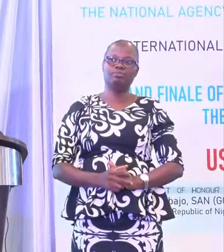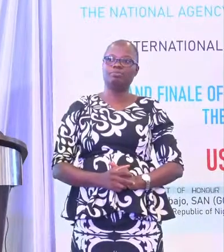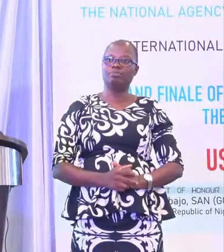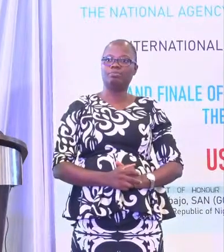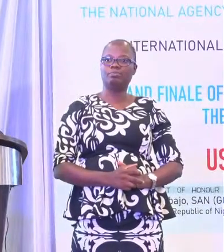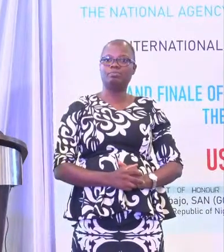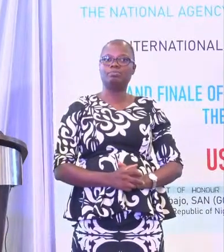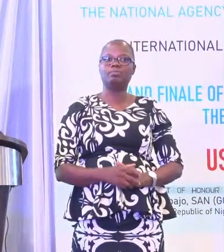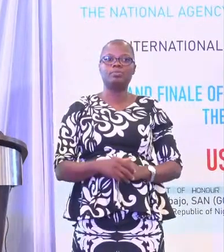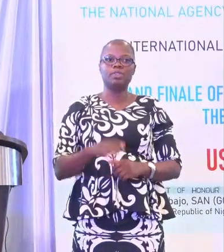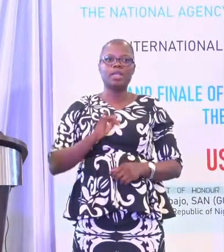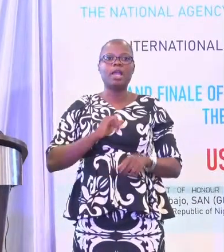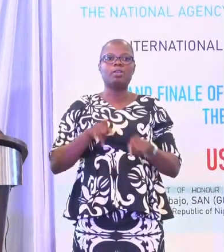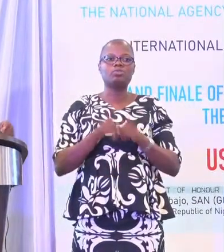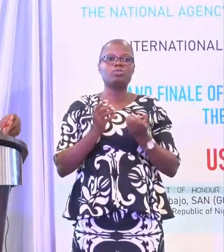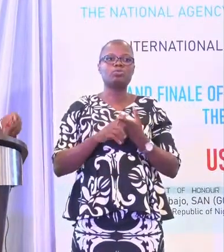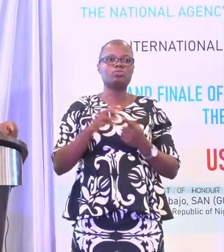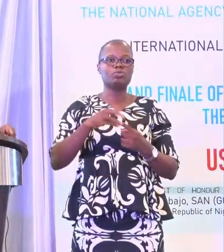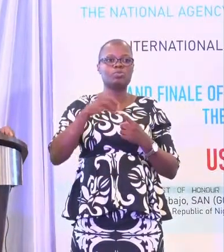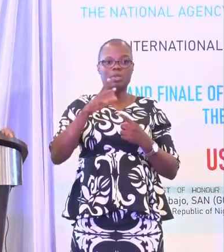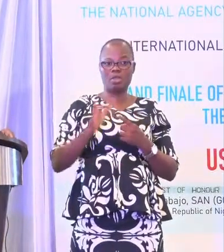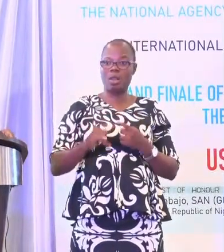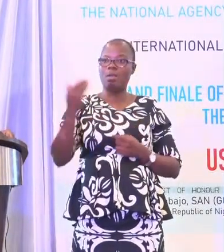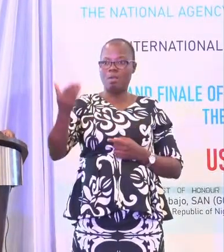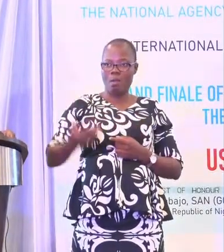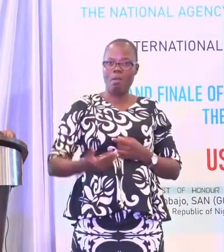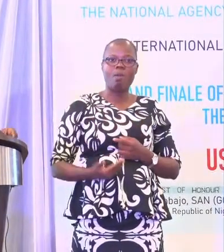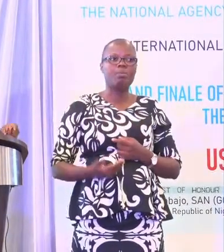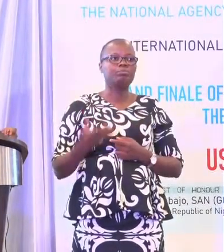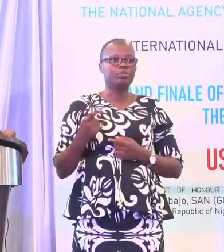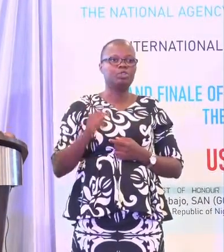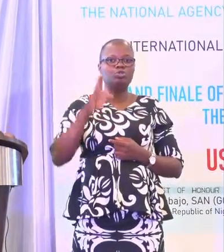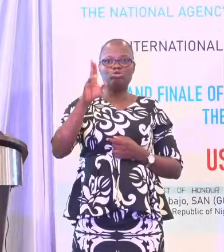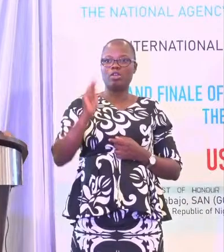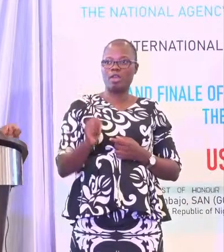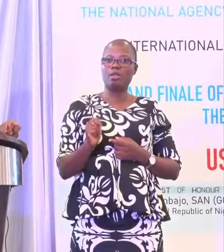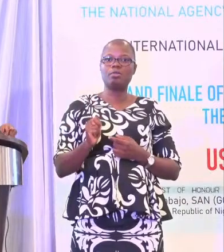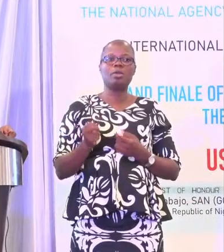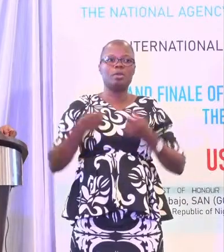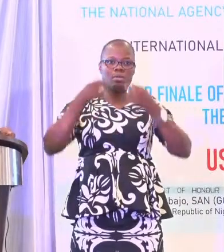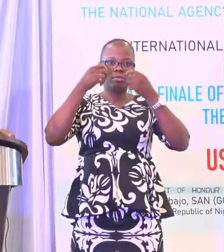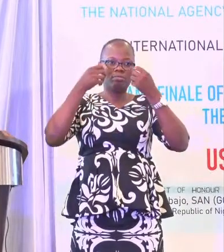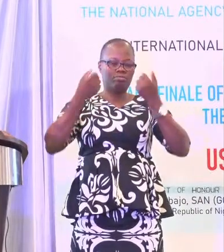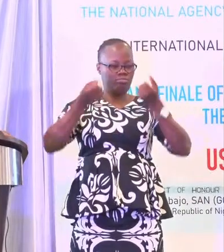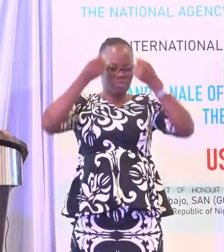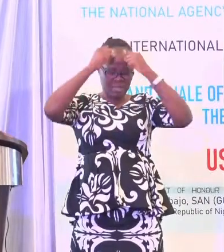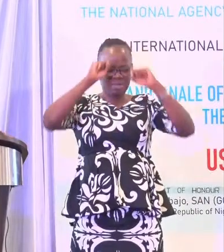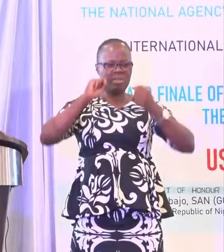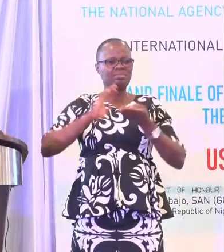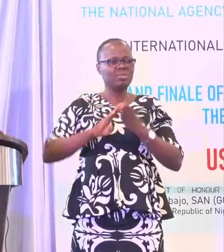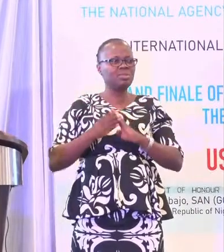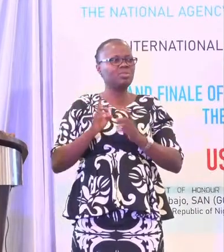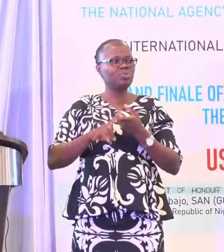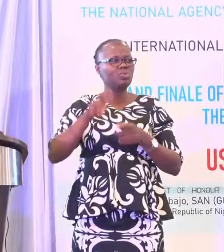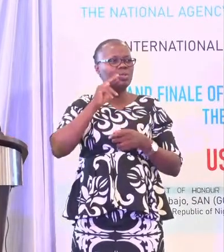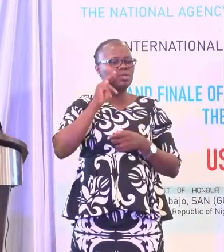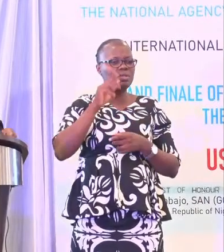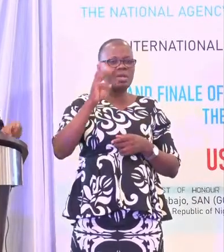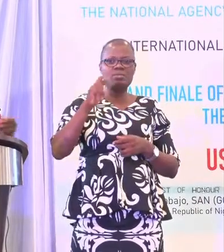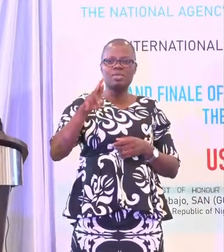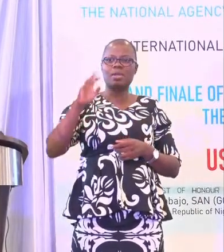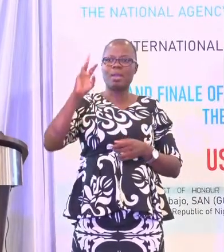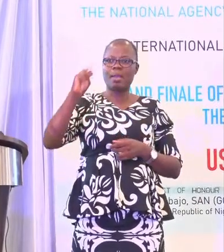We also want to specially welcome the UN Resident Coordinator to Nigeria, Mr. Matthias